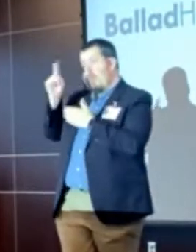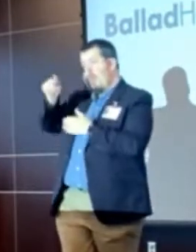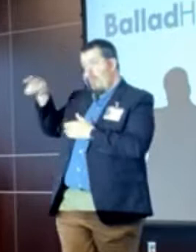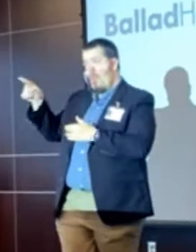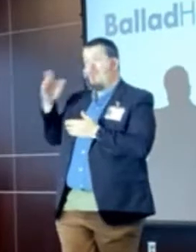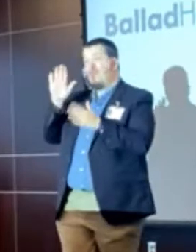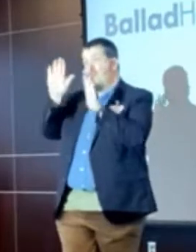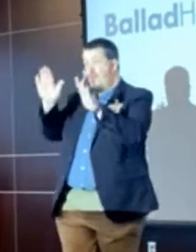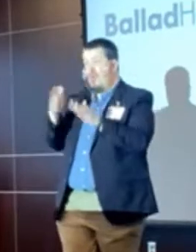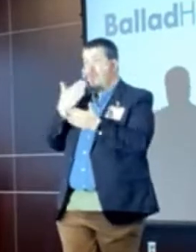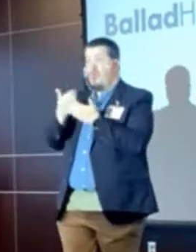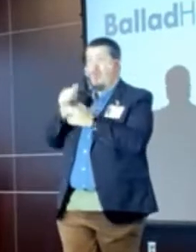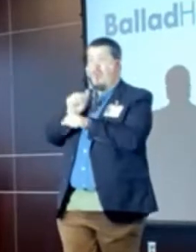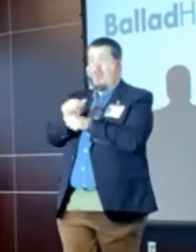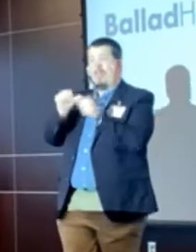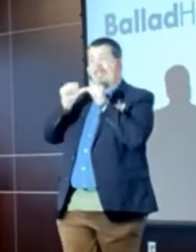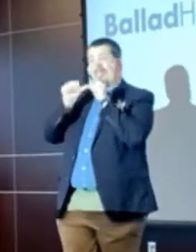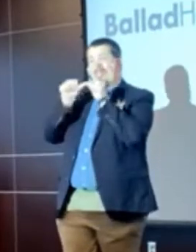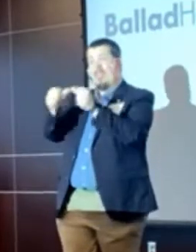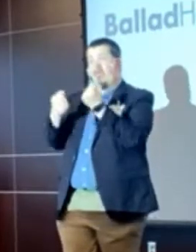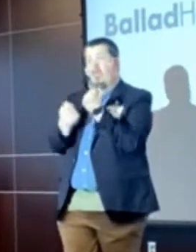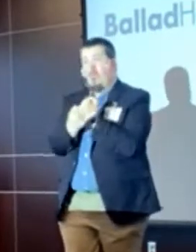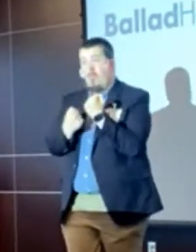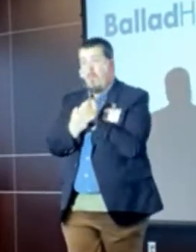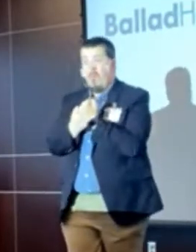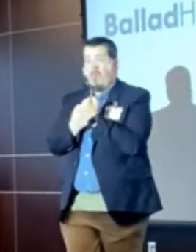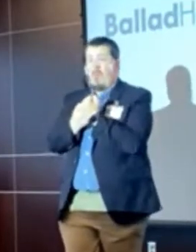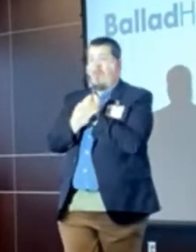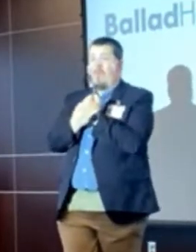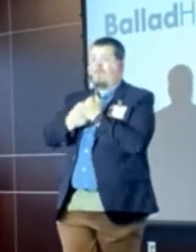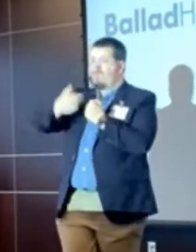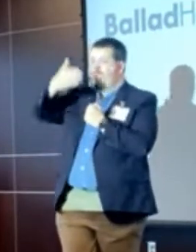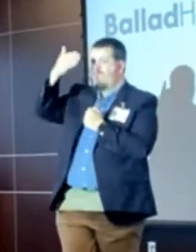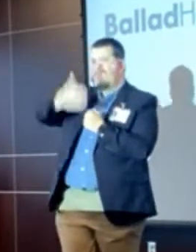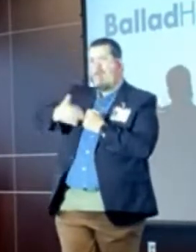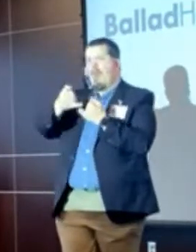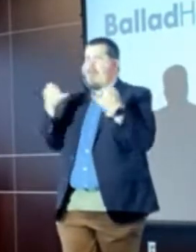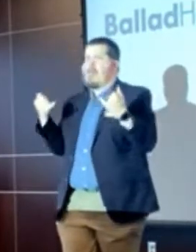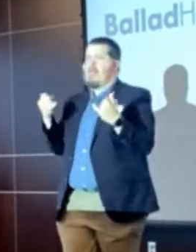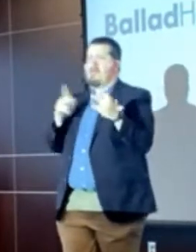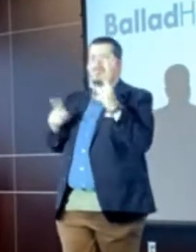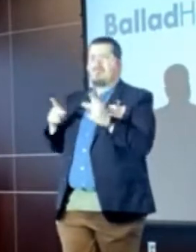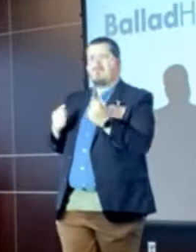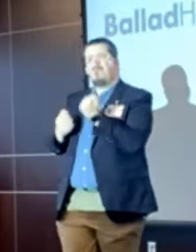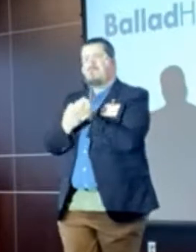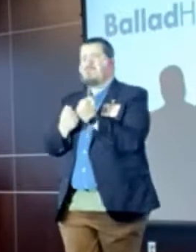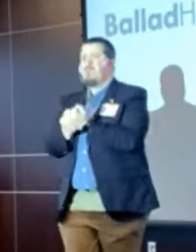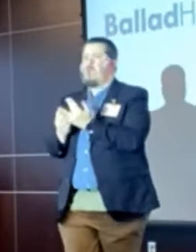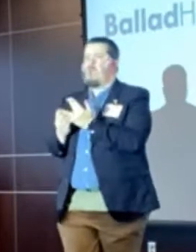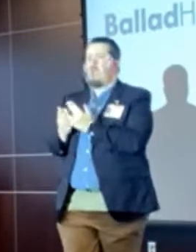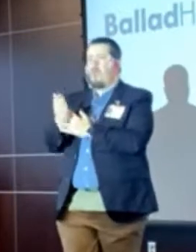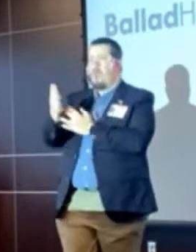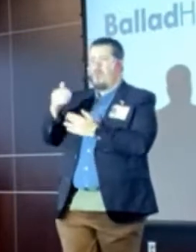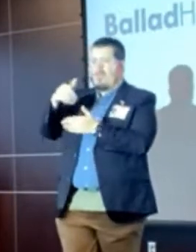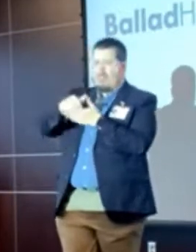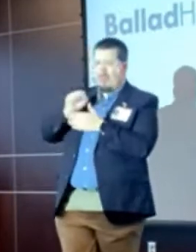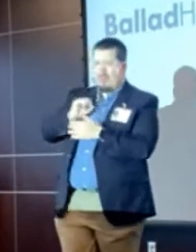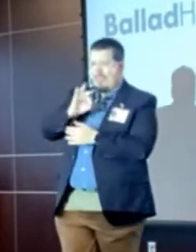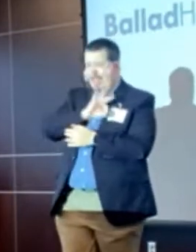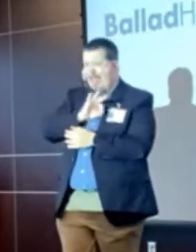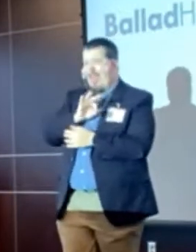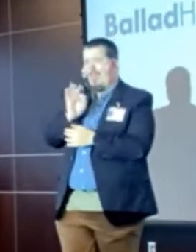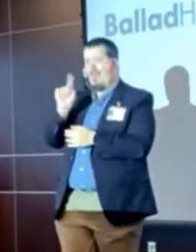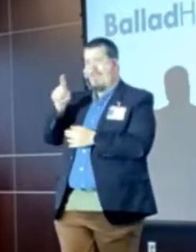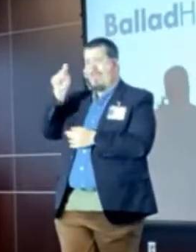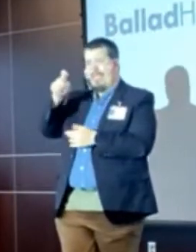that great work. And we'll continue to support our frontline through internal staff as